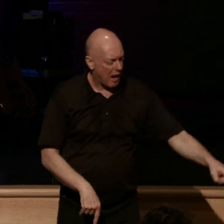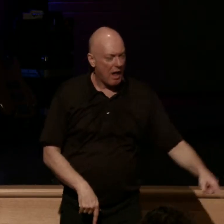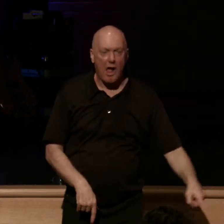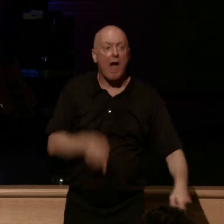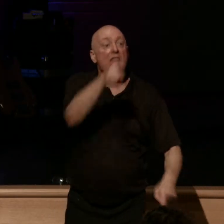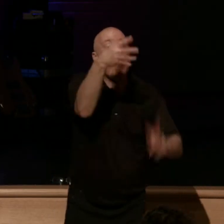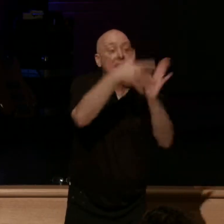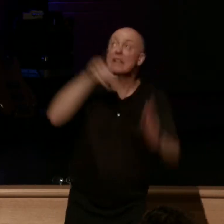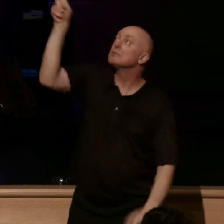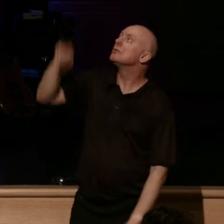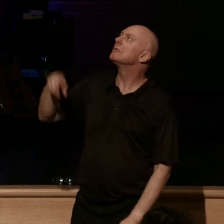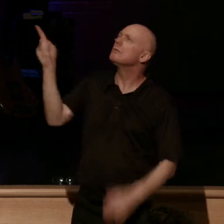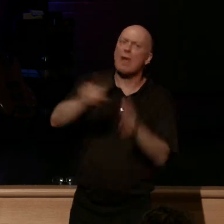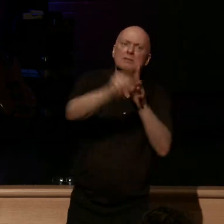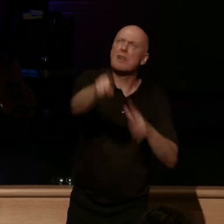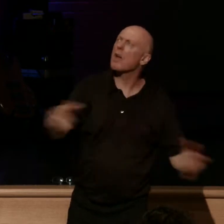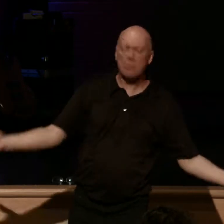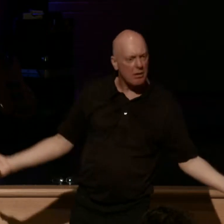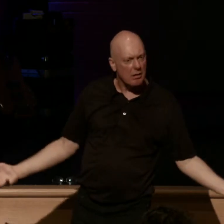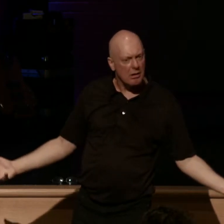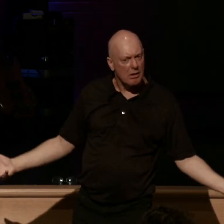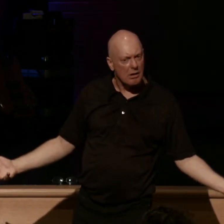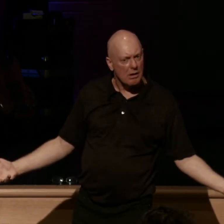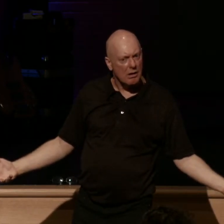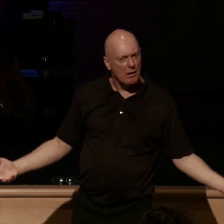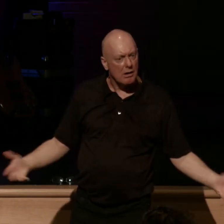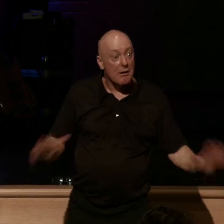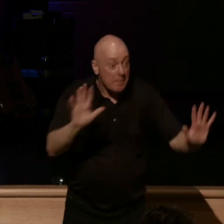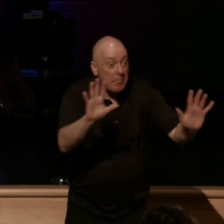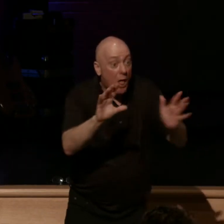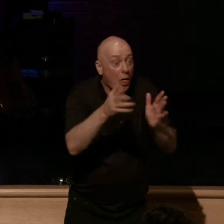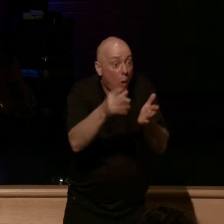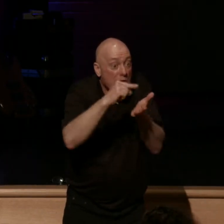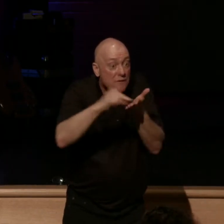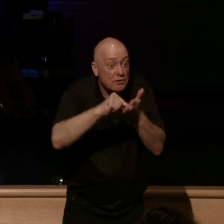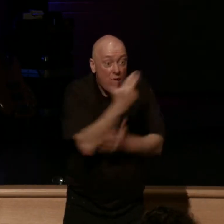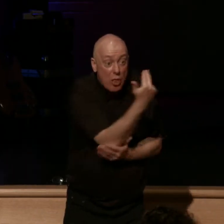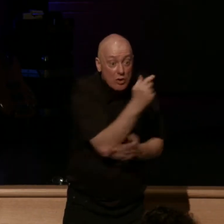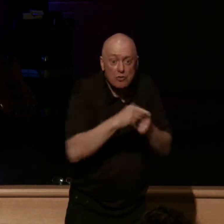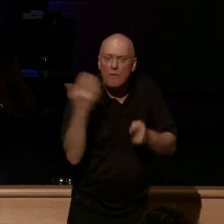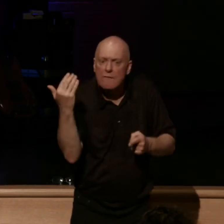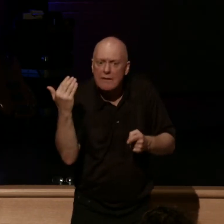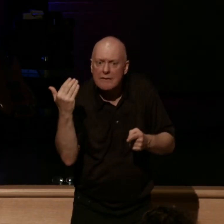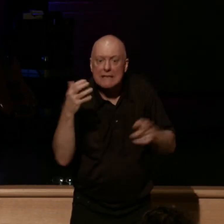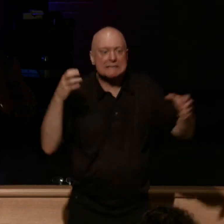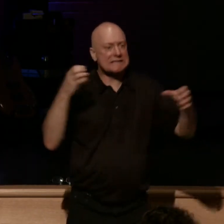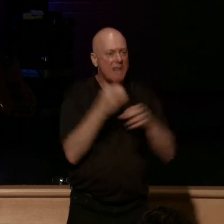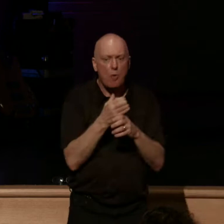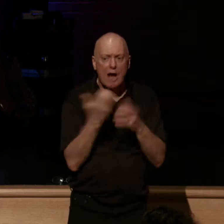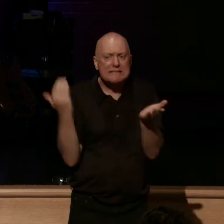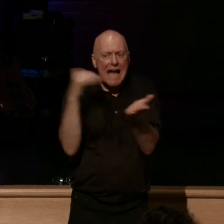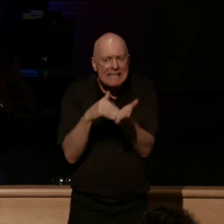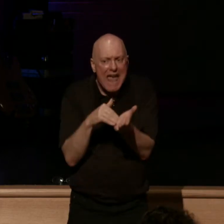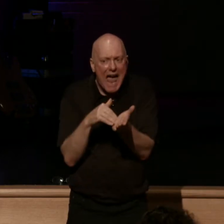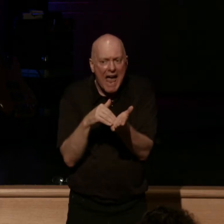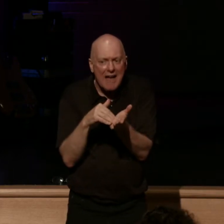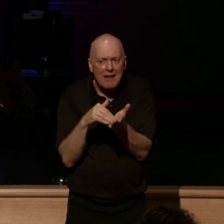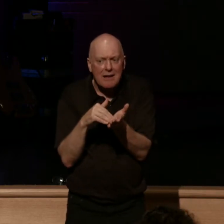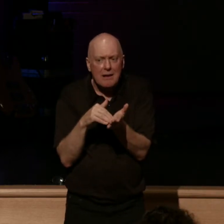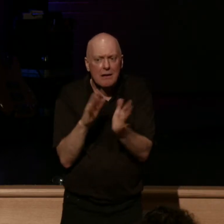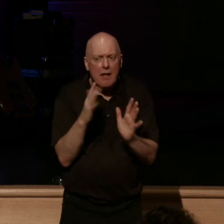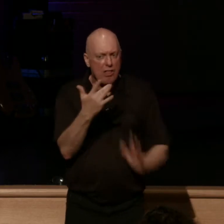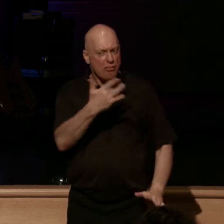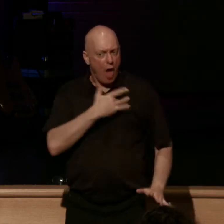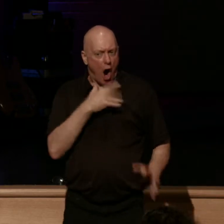escape." In some ways, these verses in verses 13 to 15 summarize again the